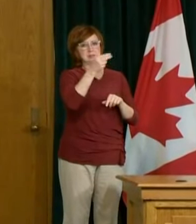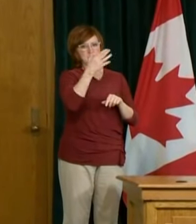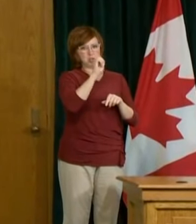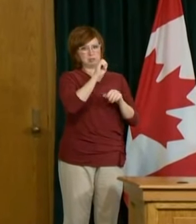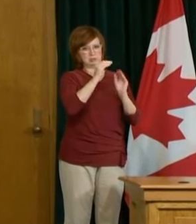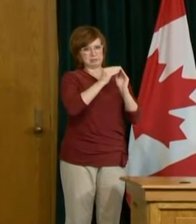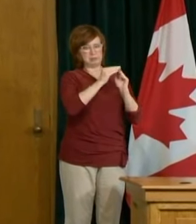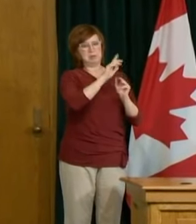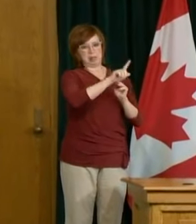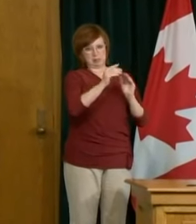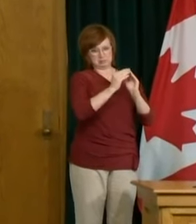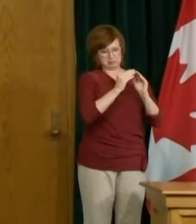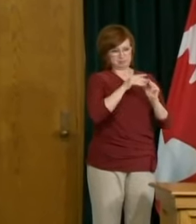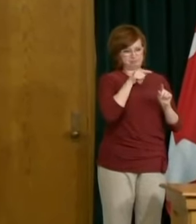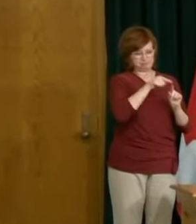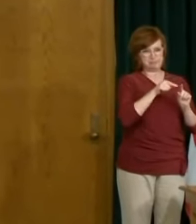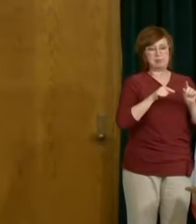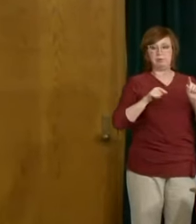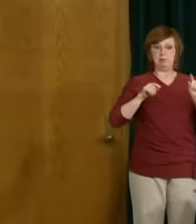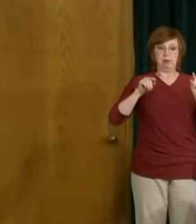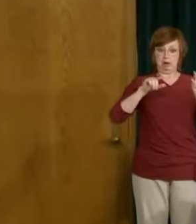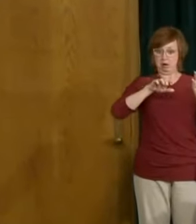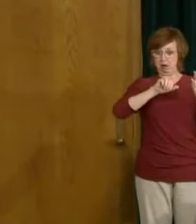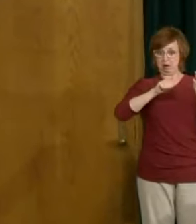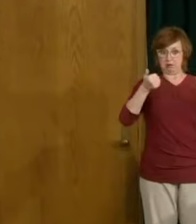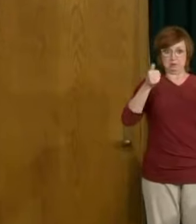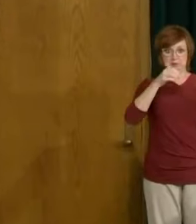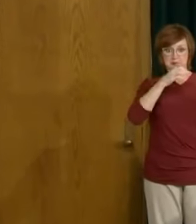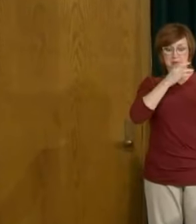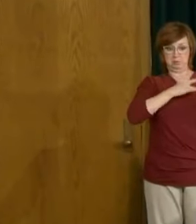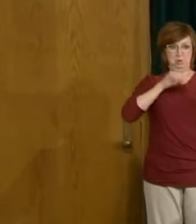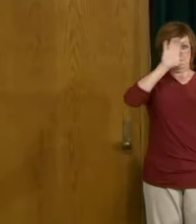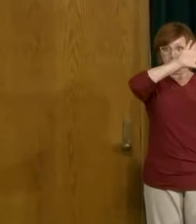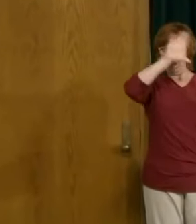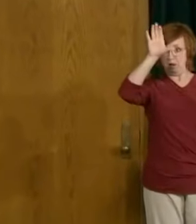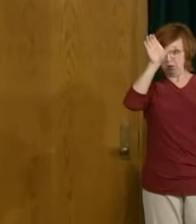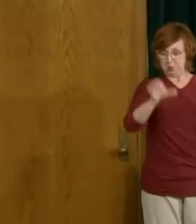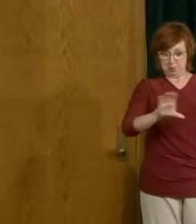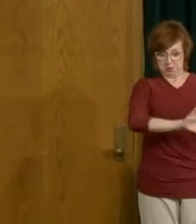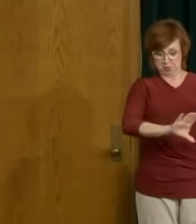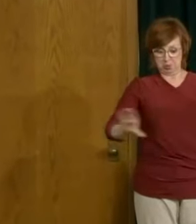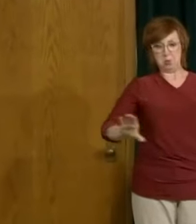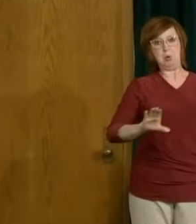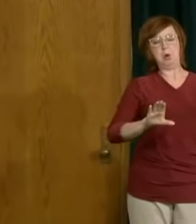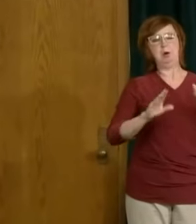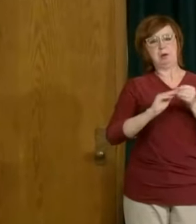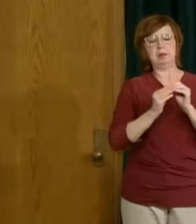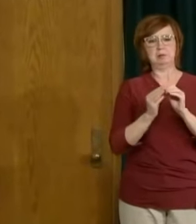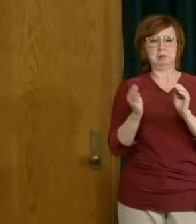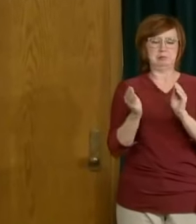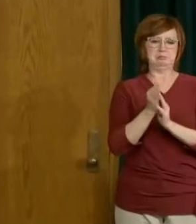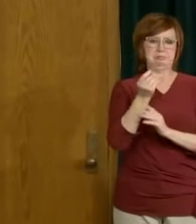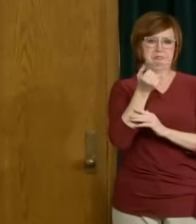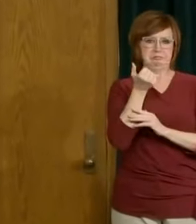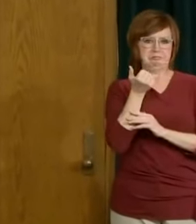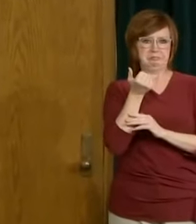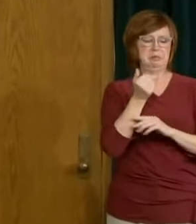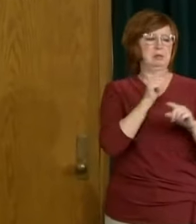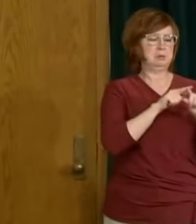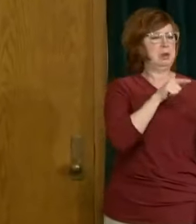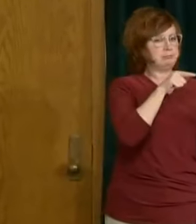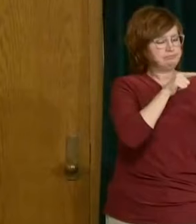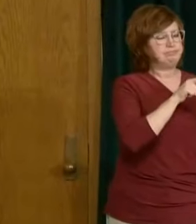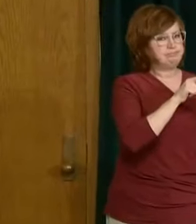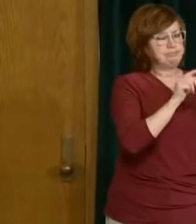Saskatchewan, there are now a lot of people working together in Loche and other northern communities to manage this outbreak. Healthcare